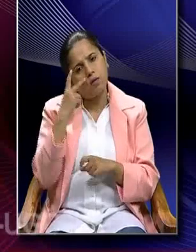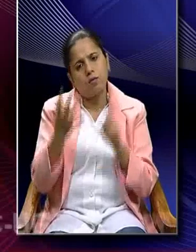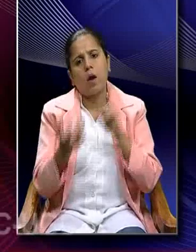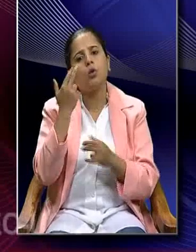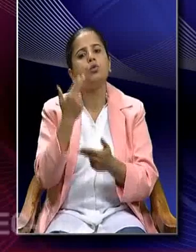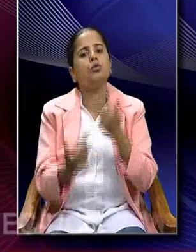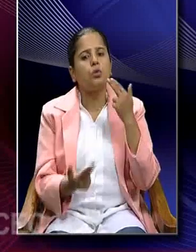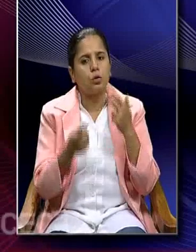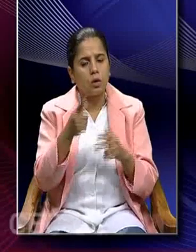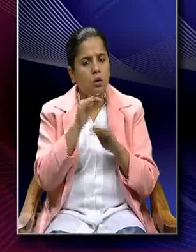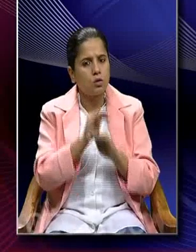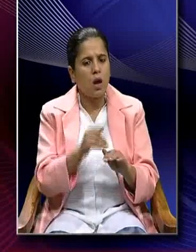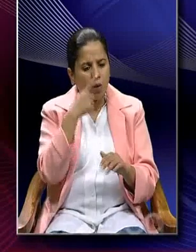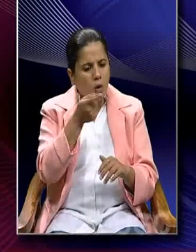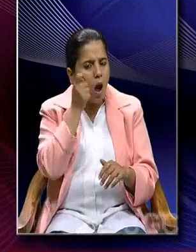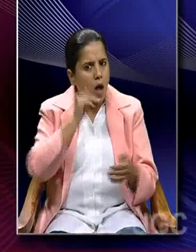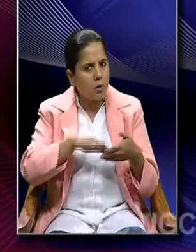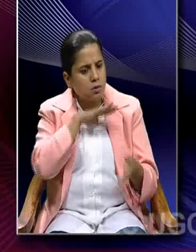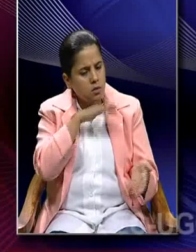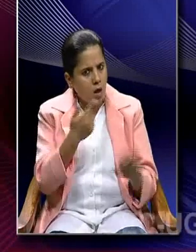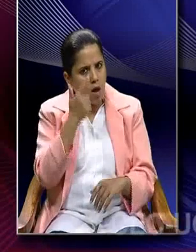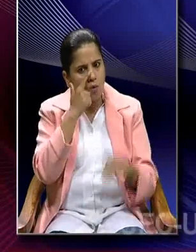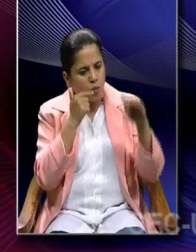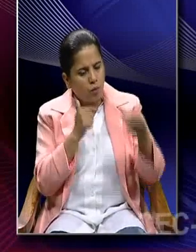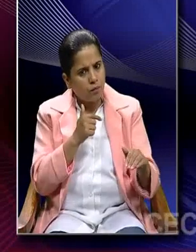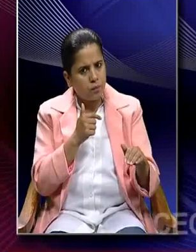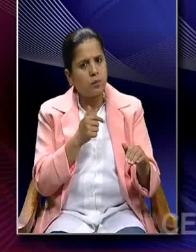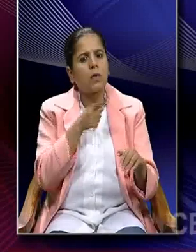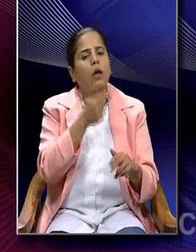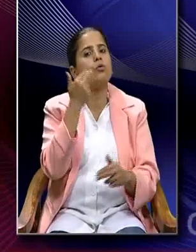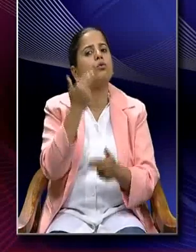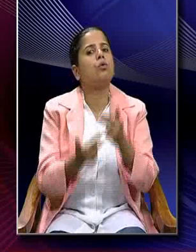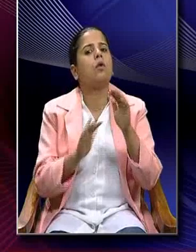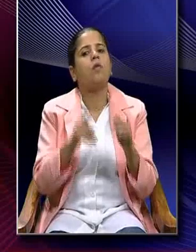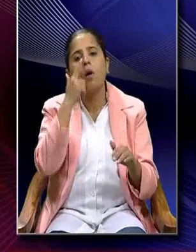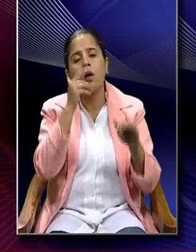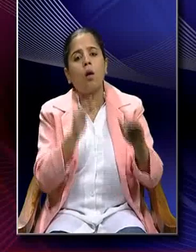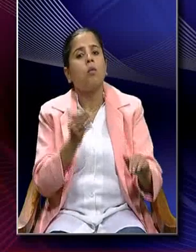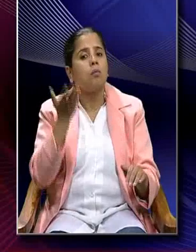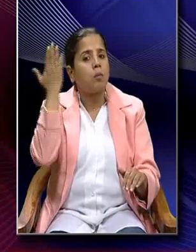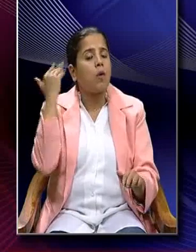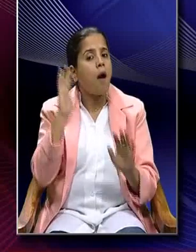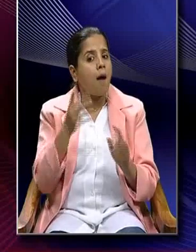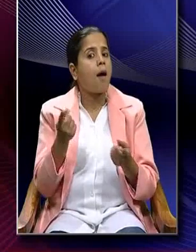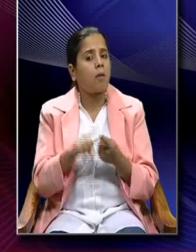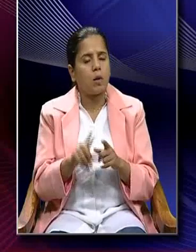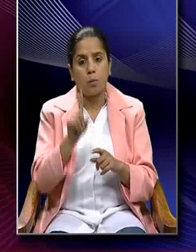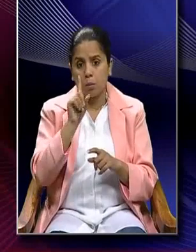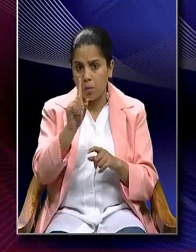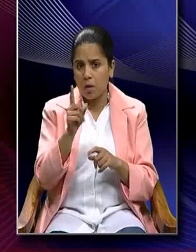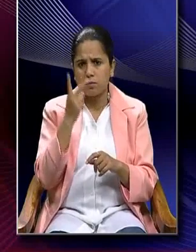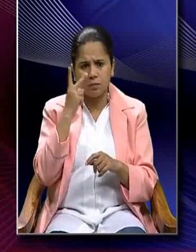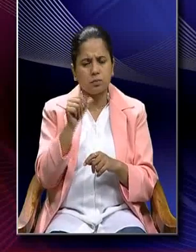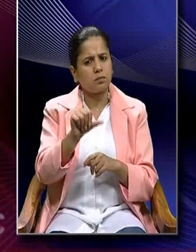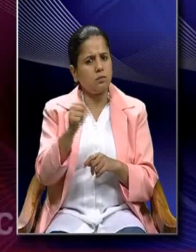story of the child widow. The child widow is the story of the girl child. However, there is